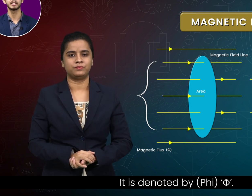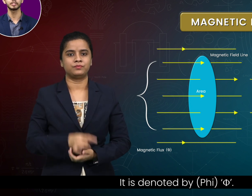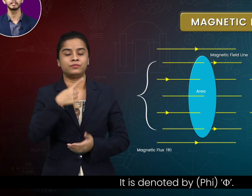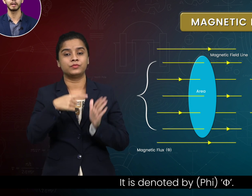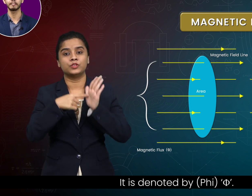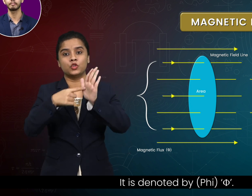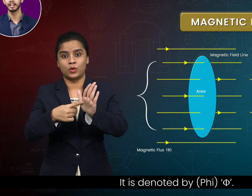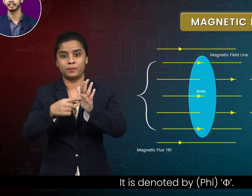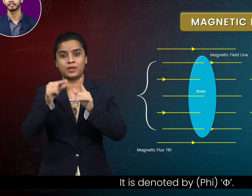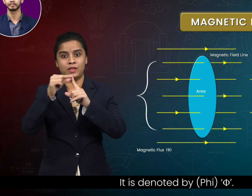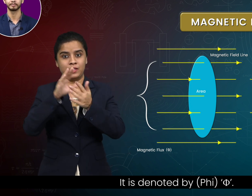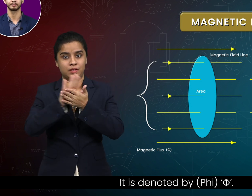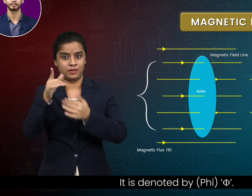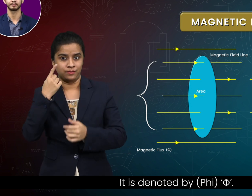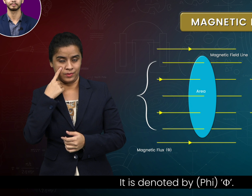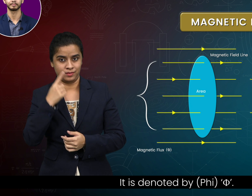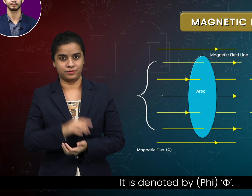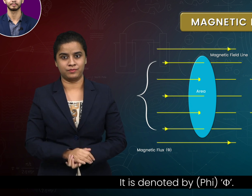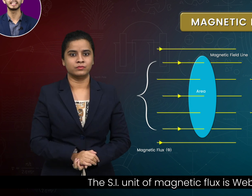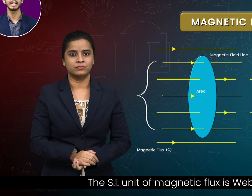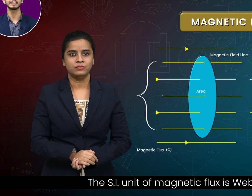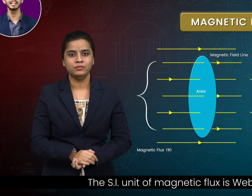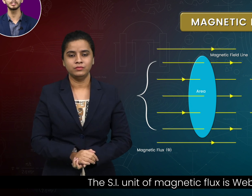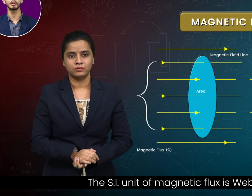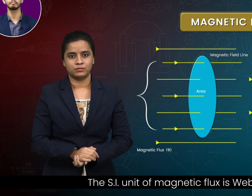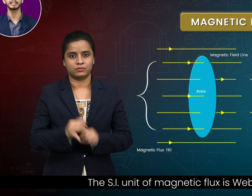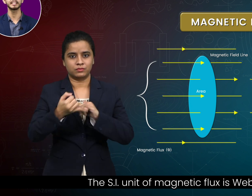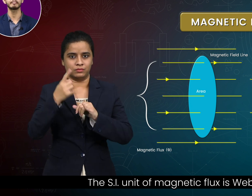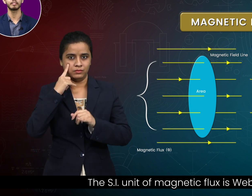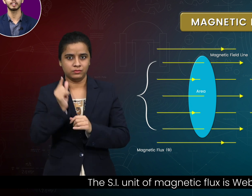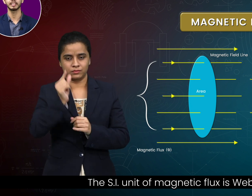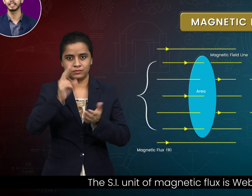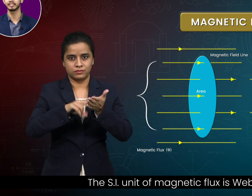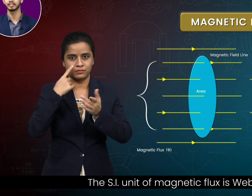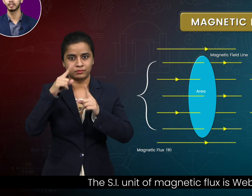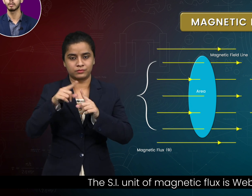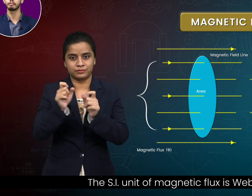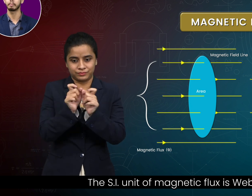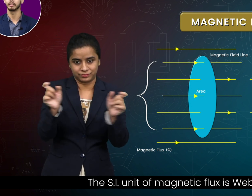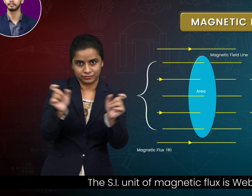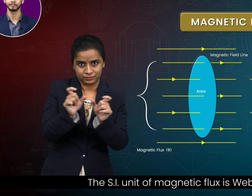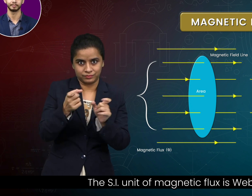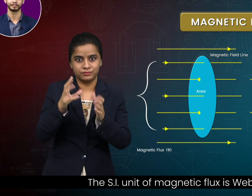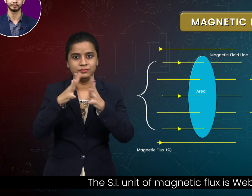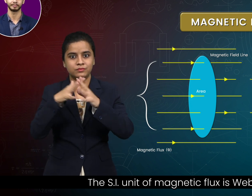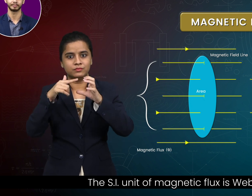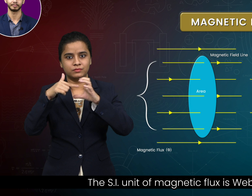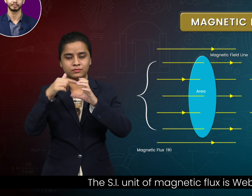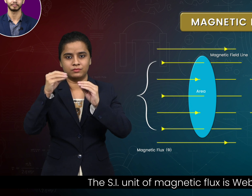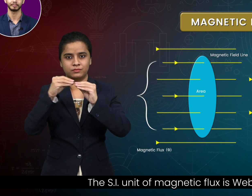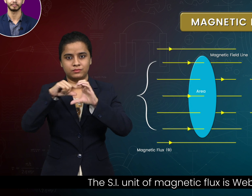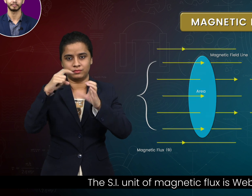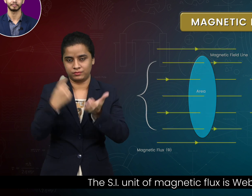It is denoted by phi. The SI unit of magnetic flux is Weber.